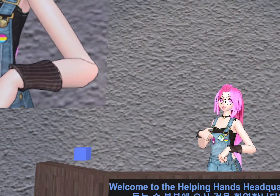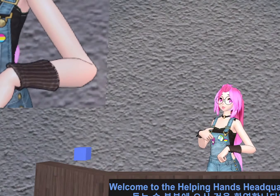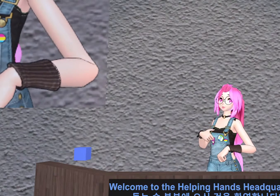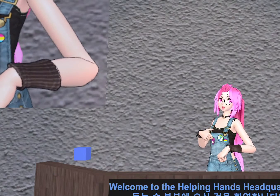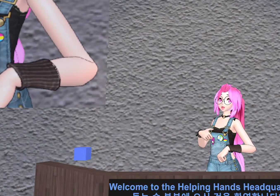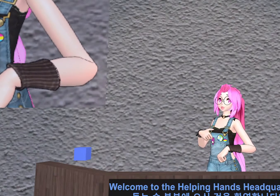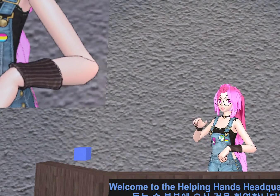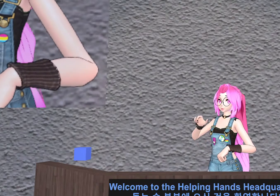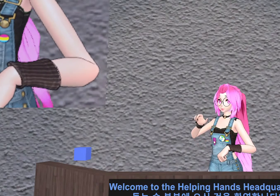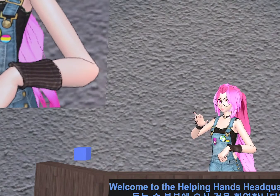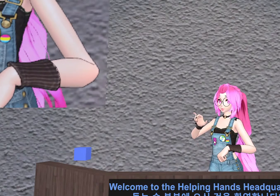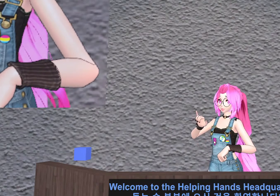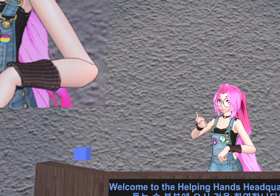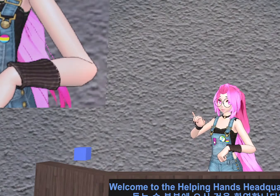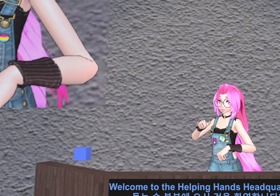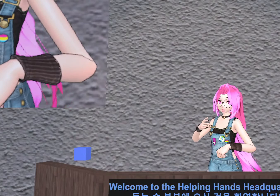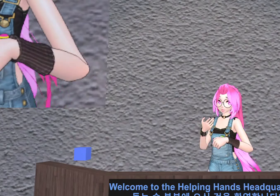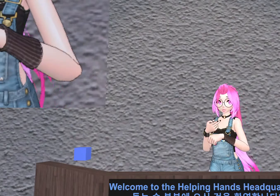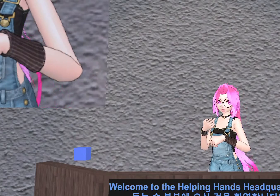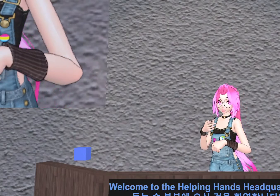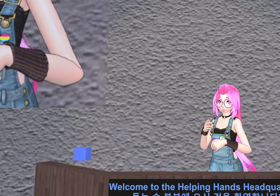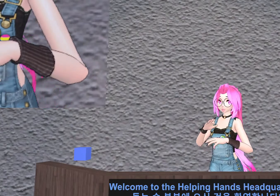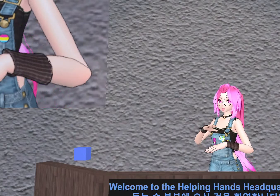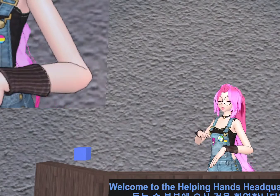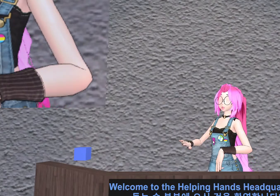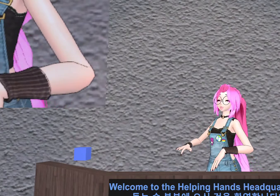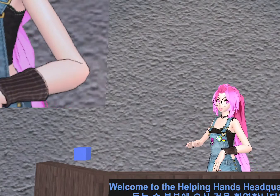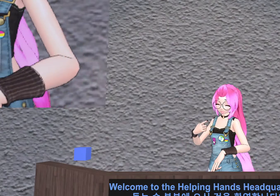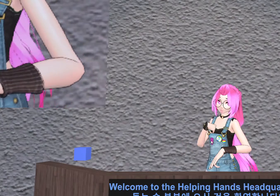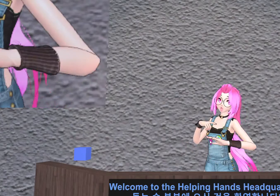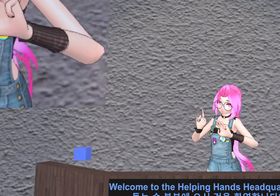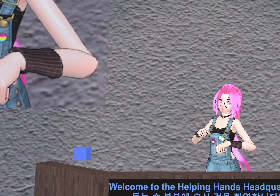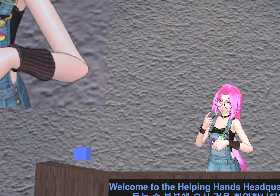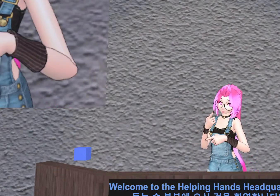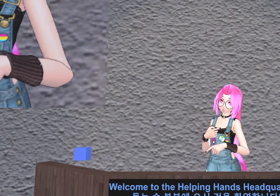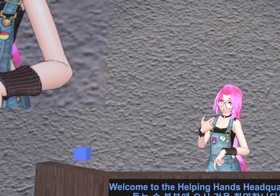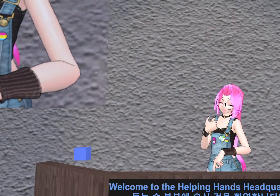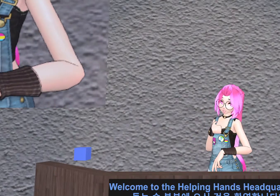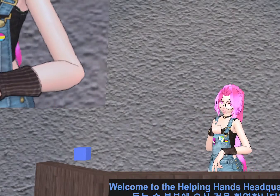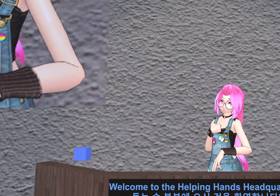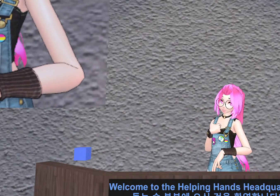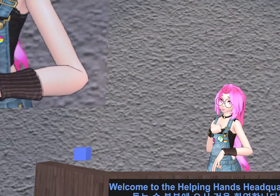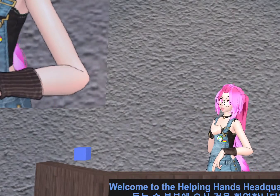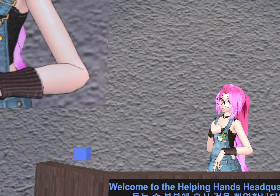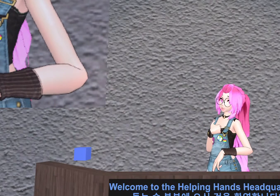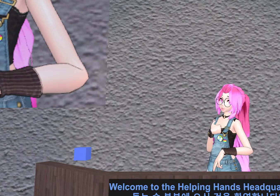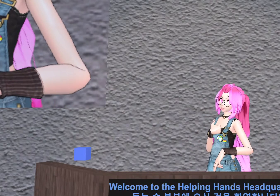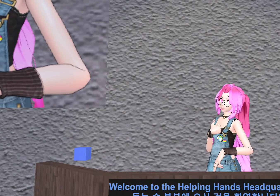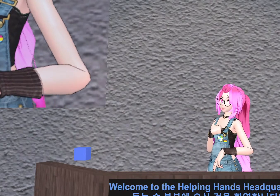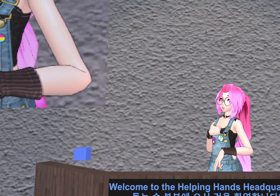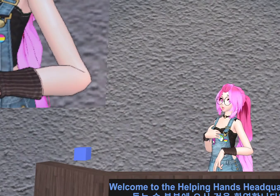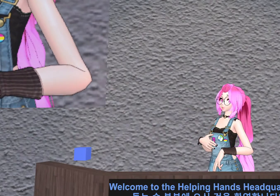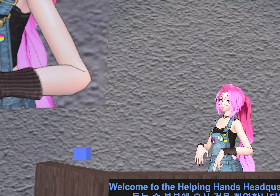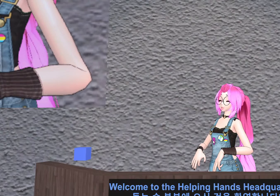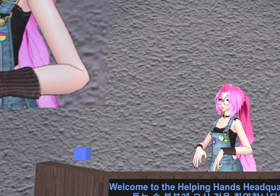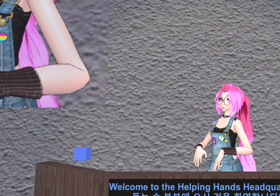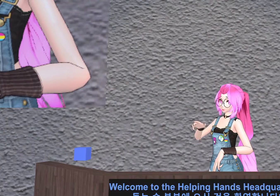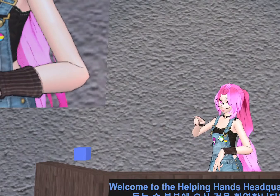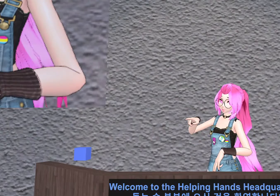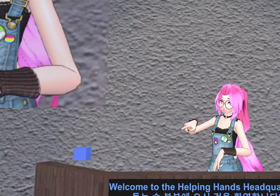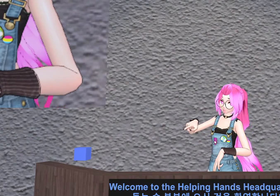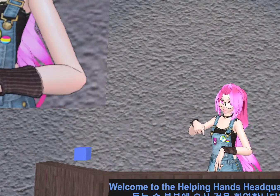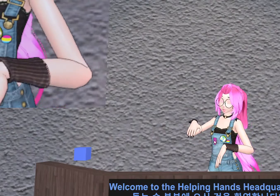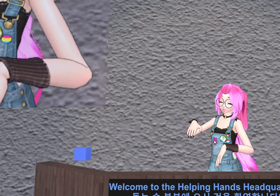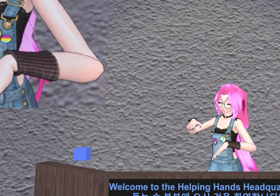and myself the same way that I use it in English. So I'm like, I can take care of myself,